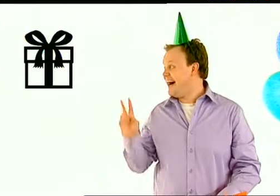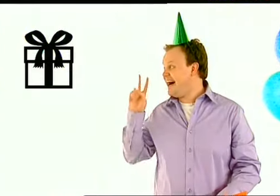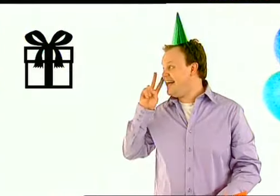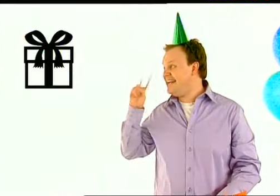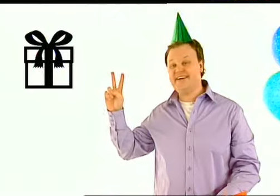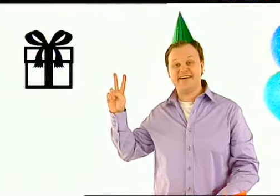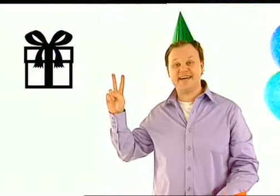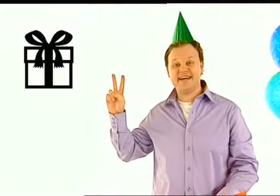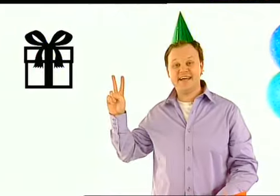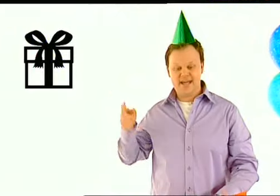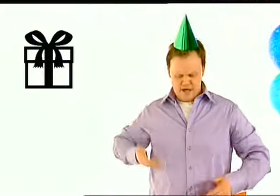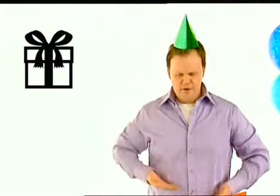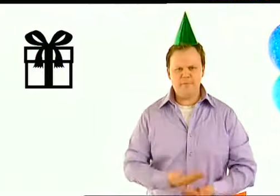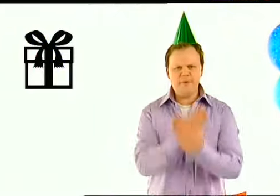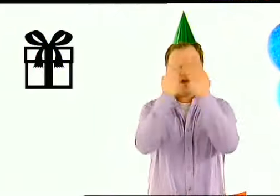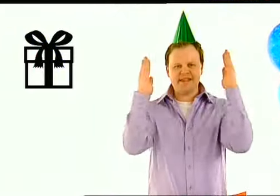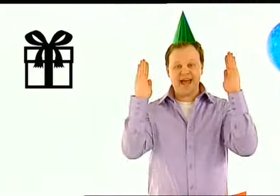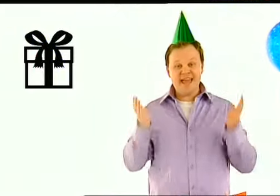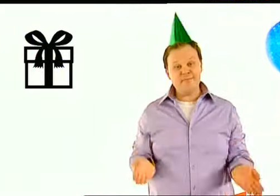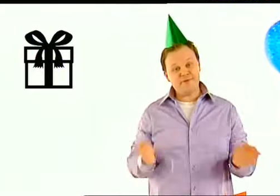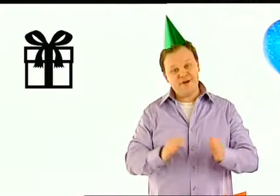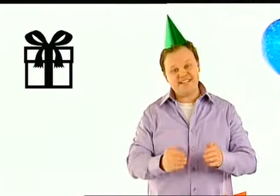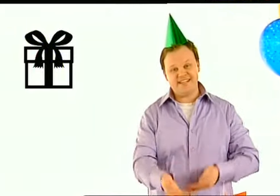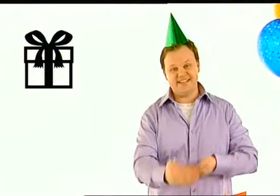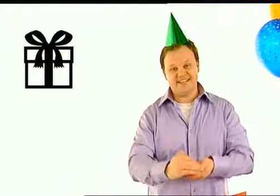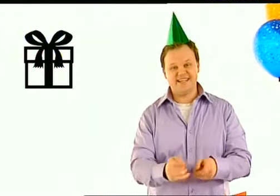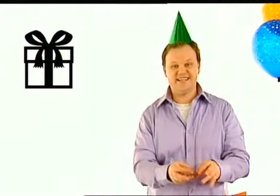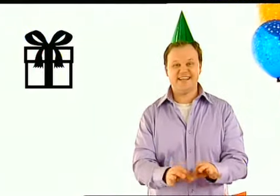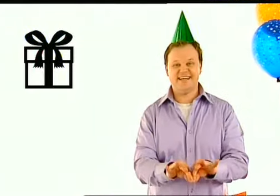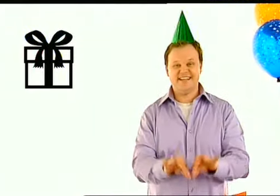Ah, look. Birthday present.